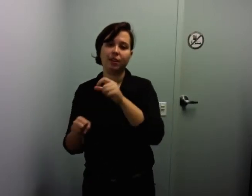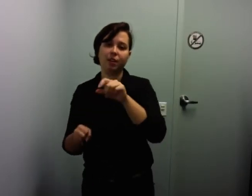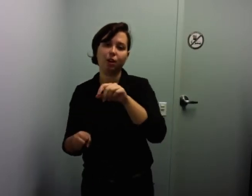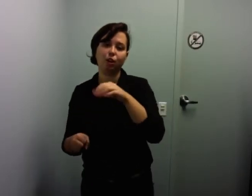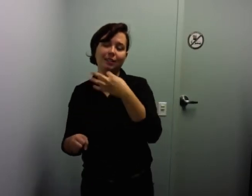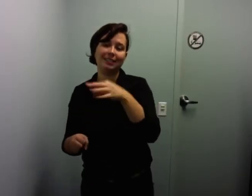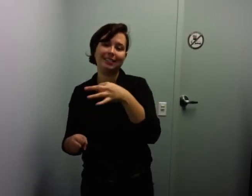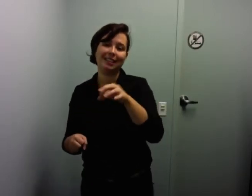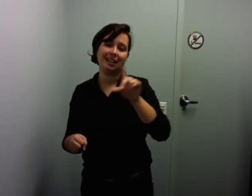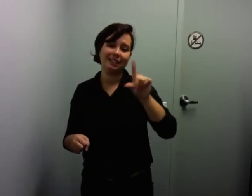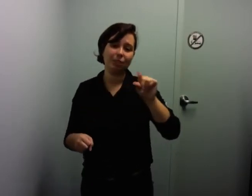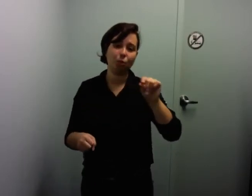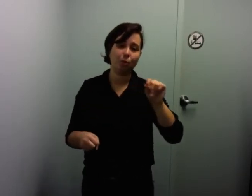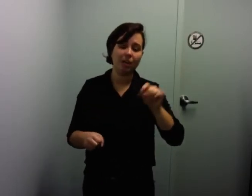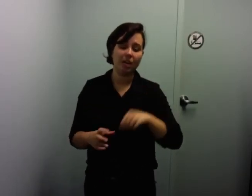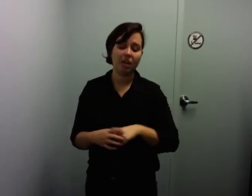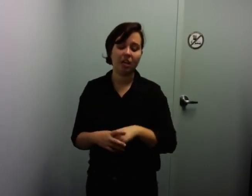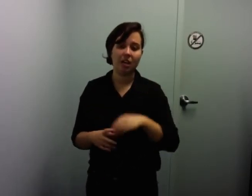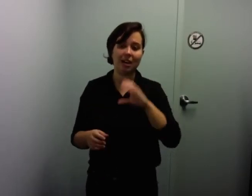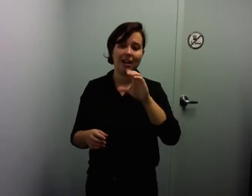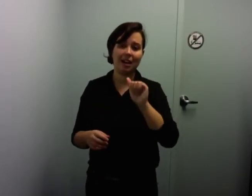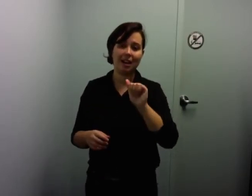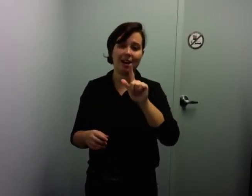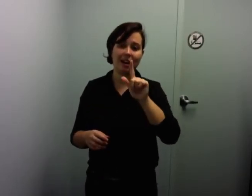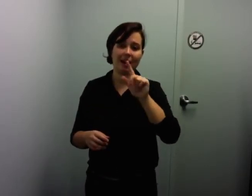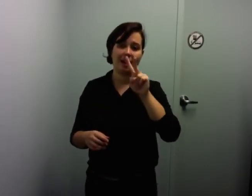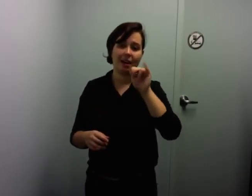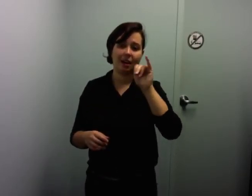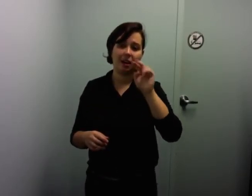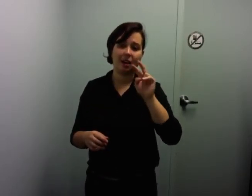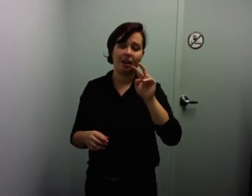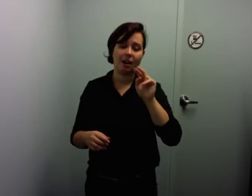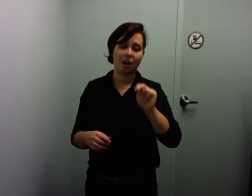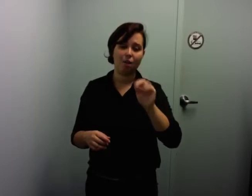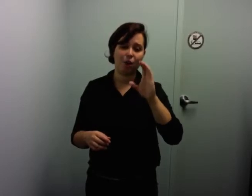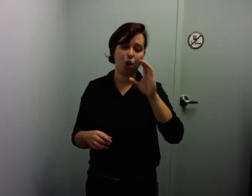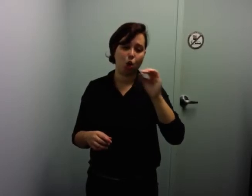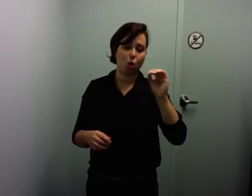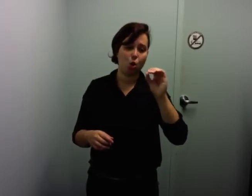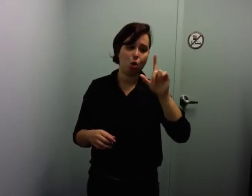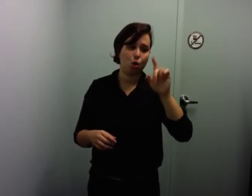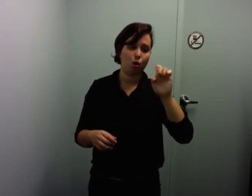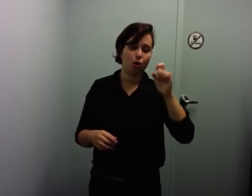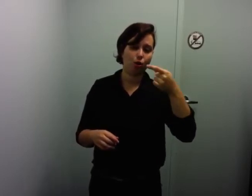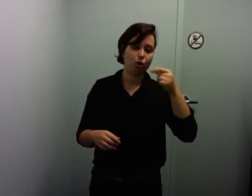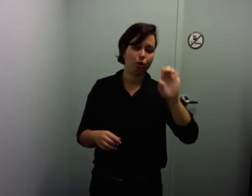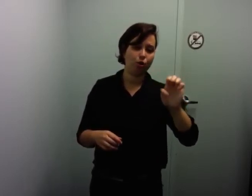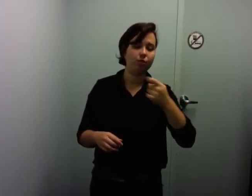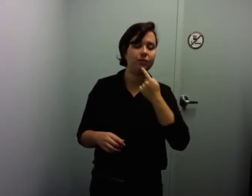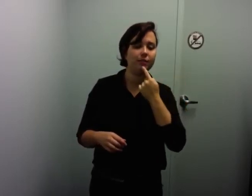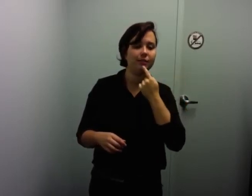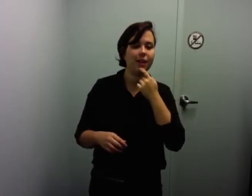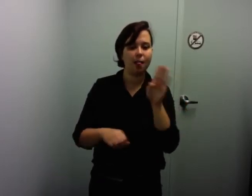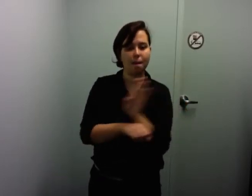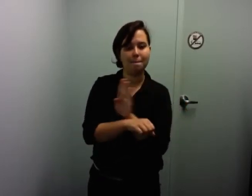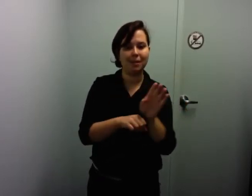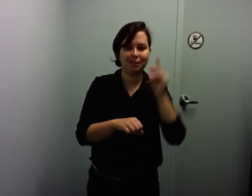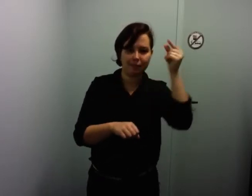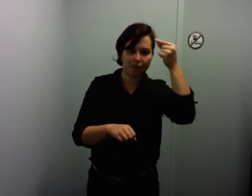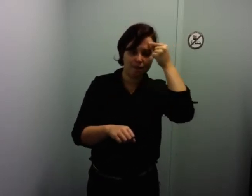is business, followed by FDR, with Hoover in between, and FDR saying we, the people,